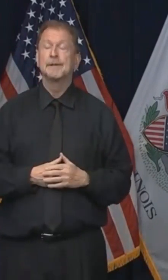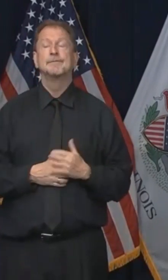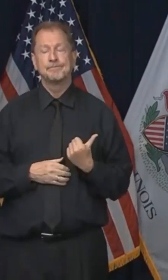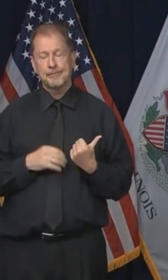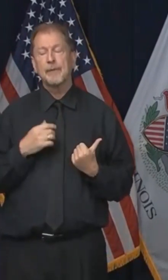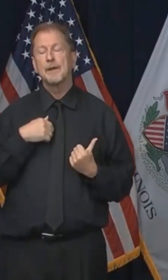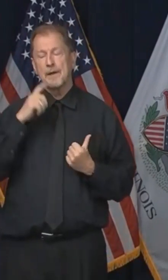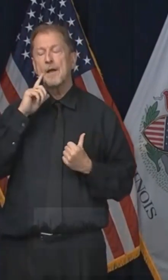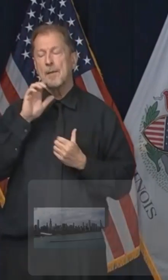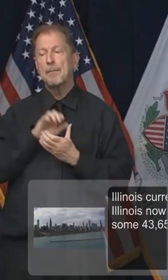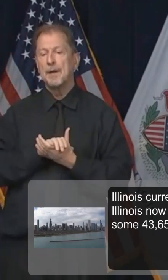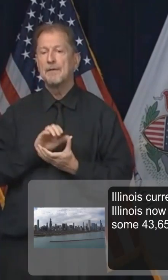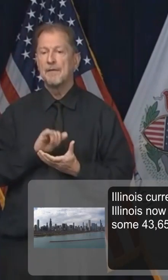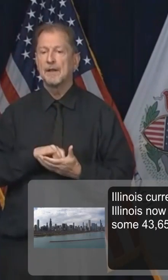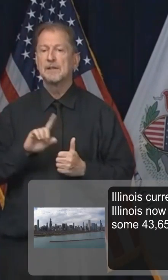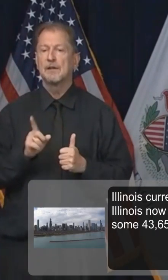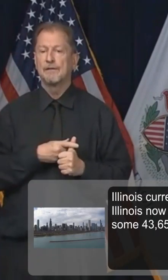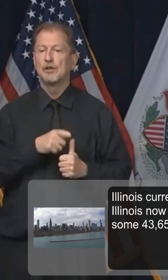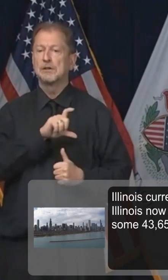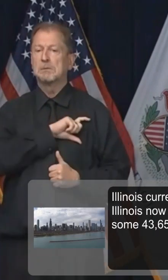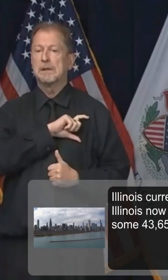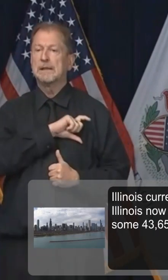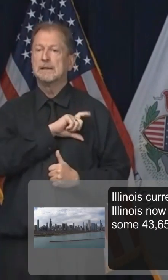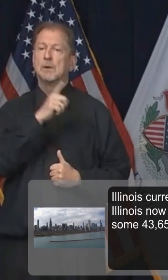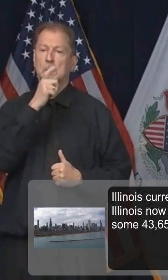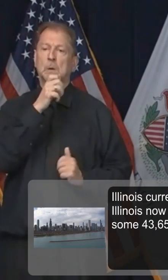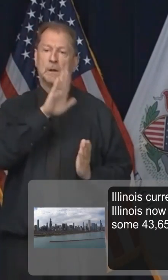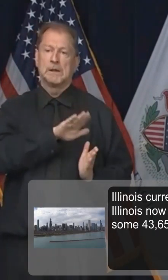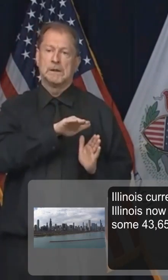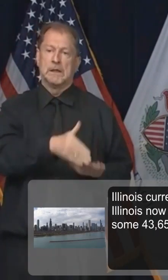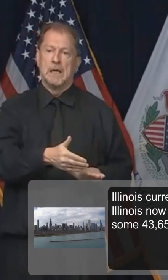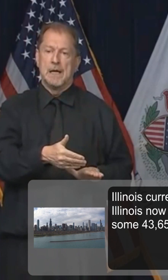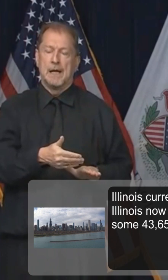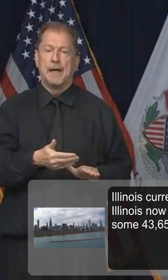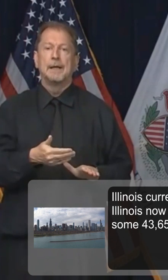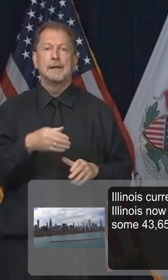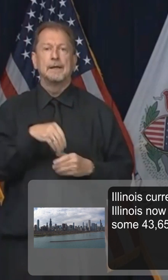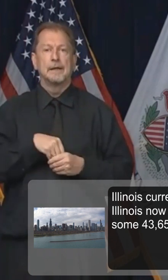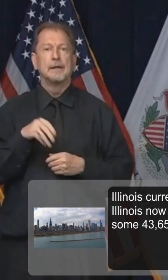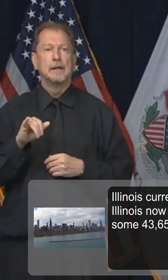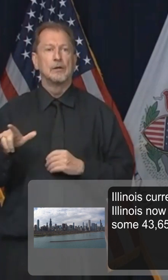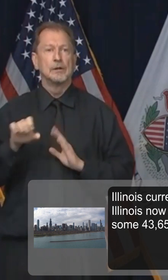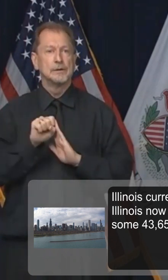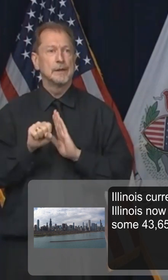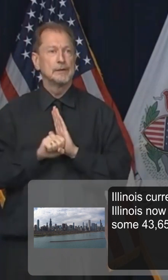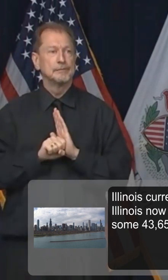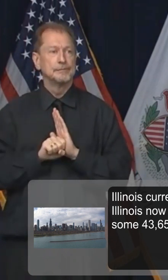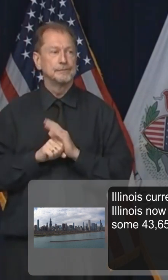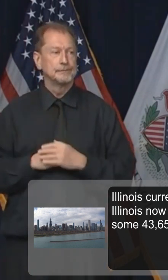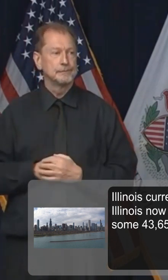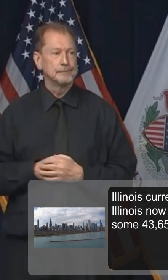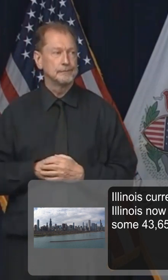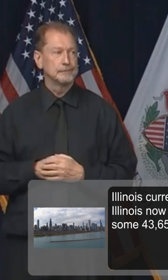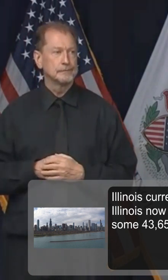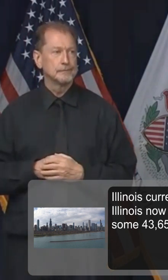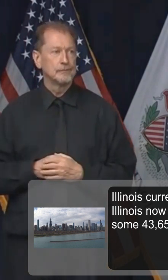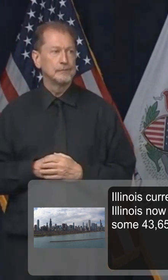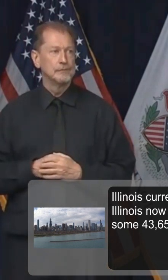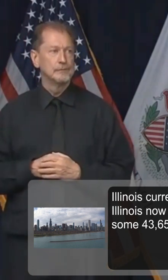the first police officer that has passed away in the state of Illinois. And I